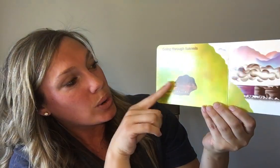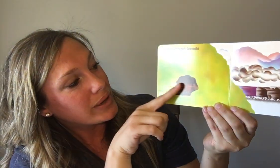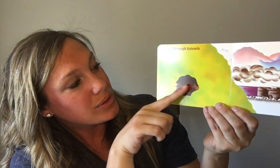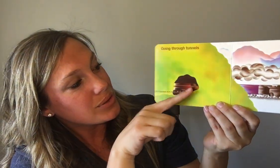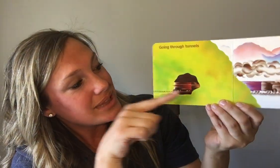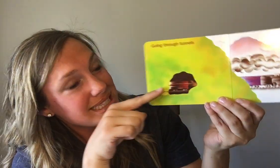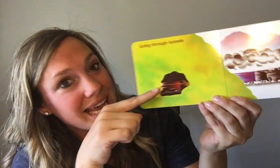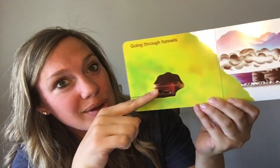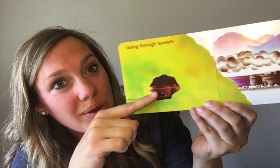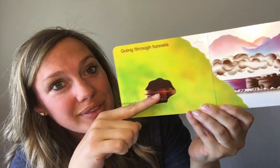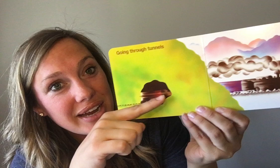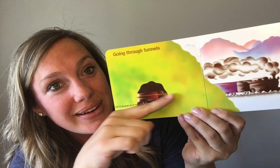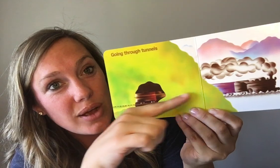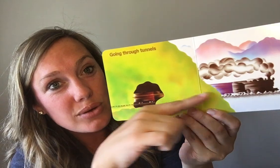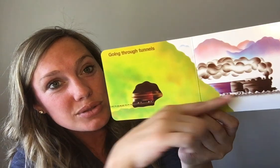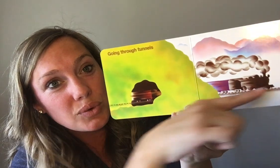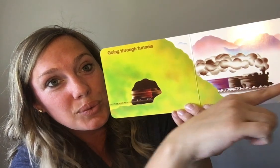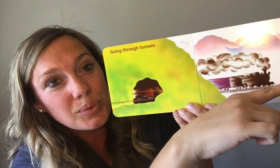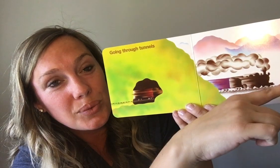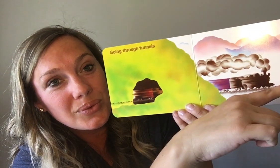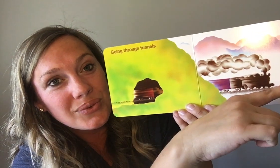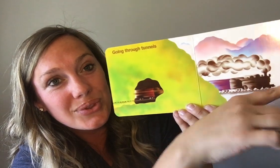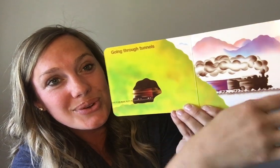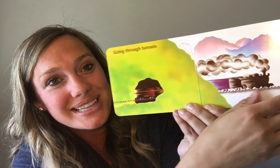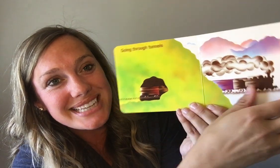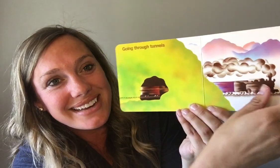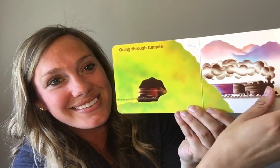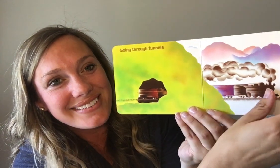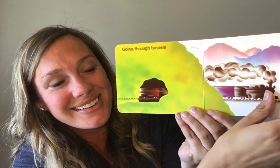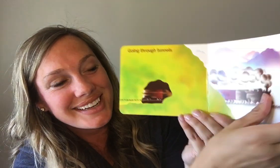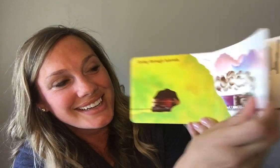Going through the tunnel. There it goes. Through the tunnel.